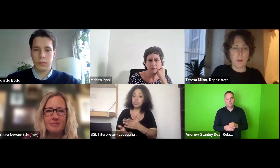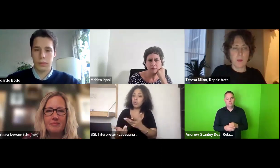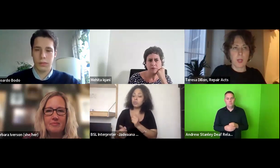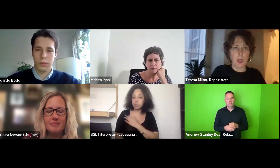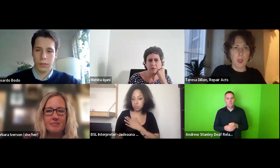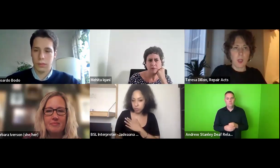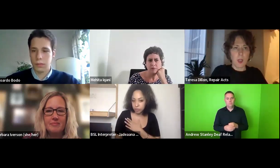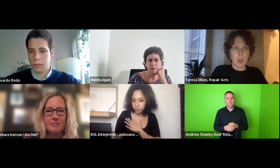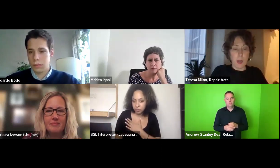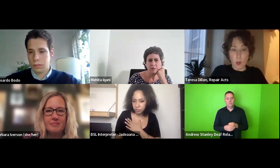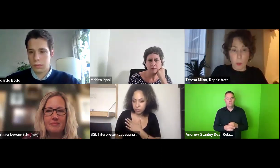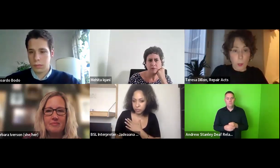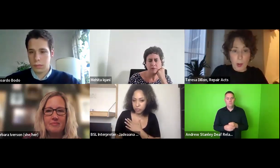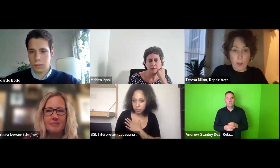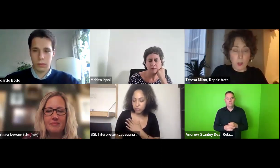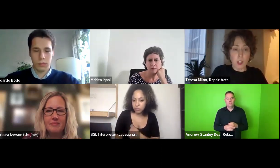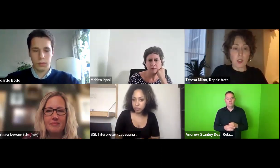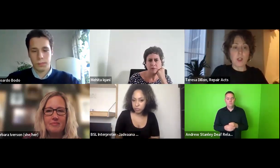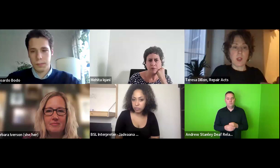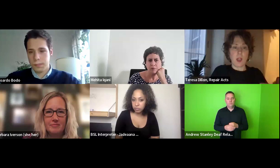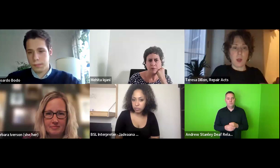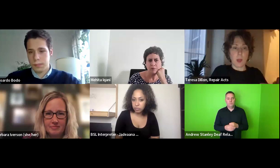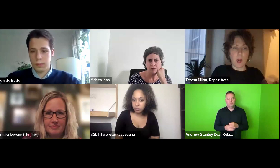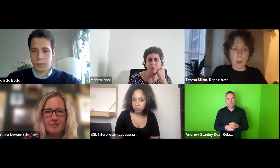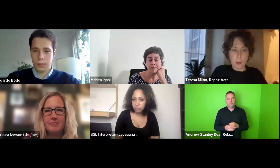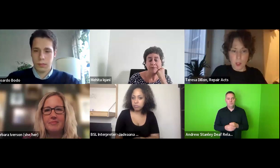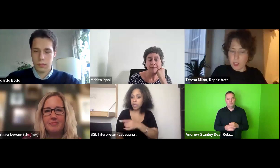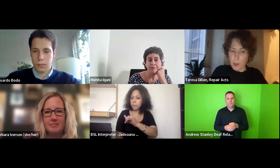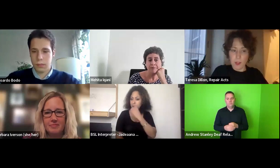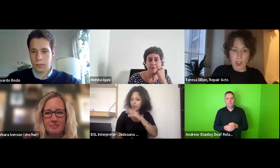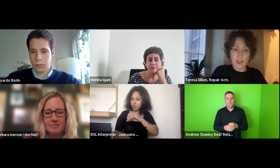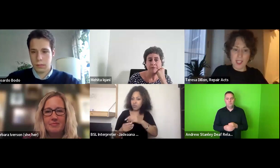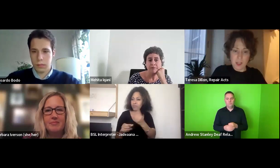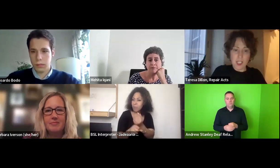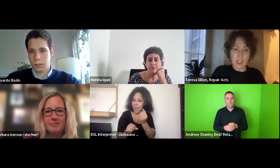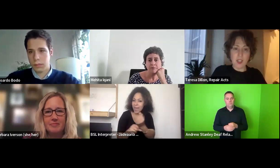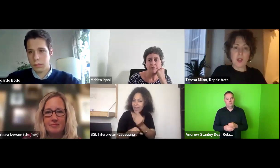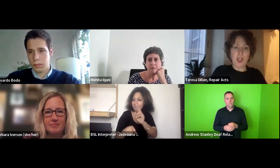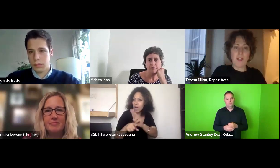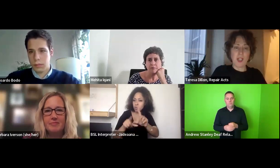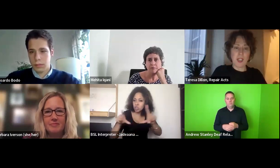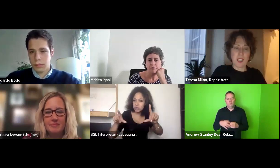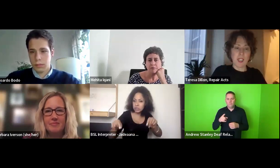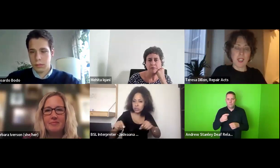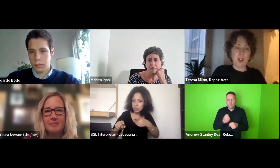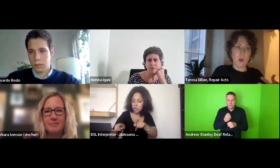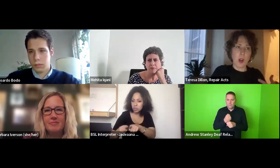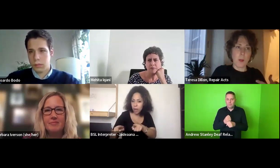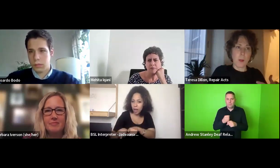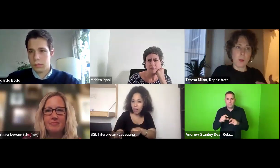actually get repair vouchers, lobby for this type of kind of activity at a local level. And I